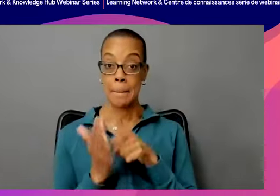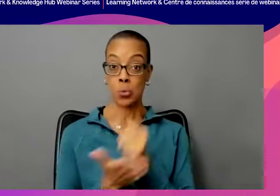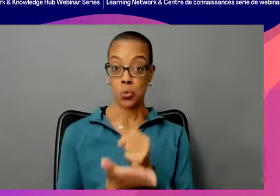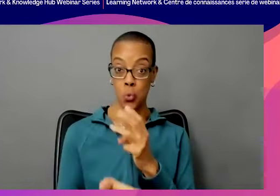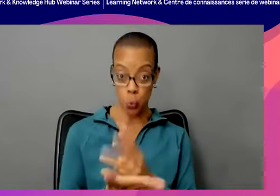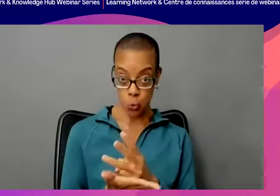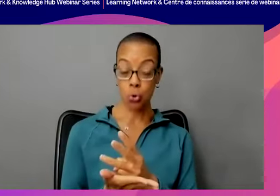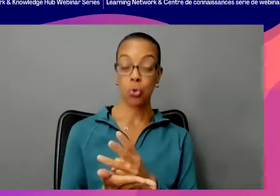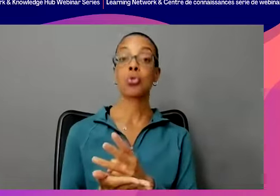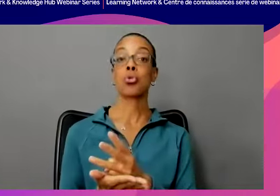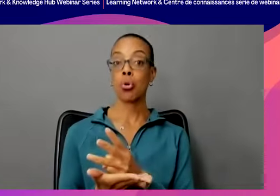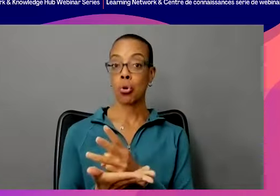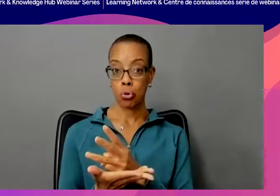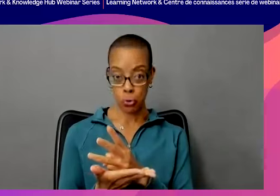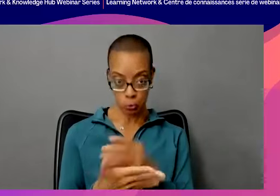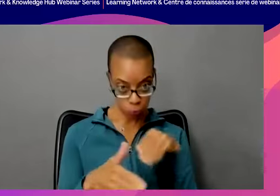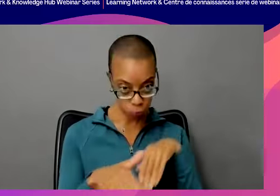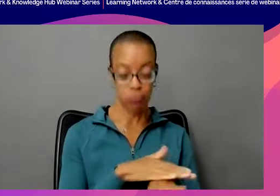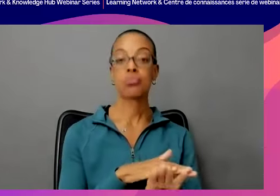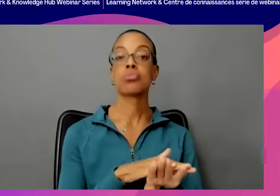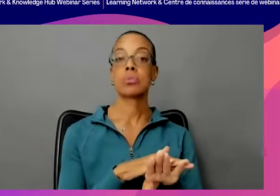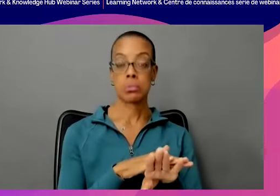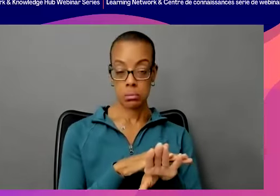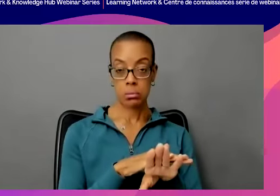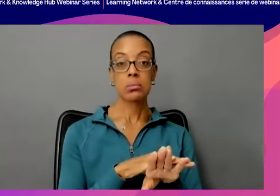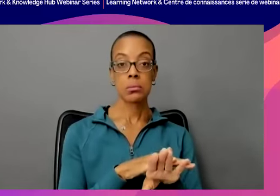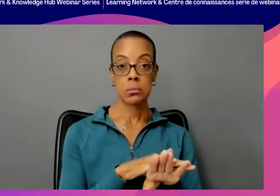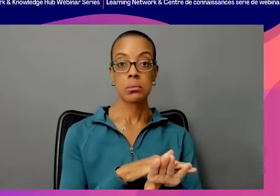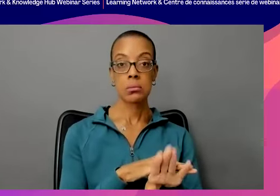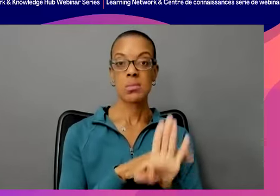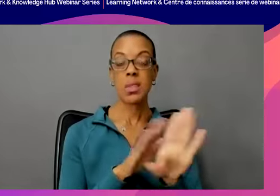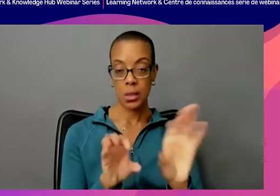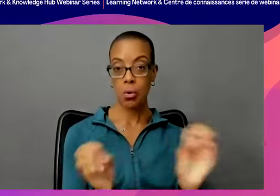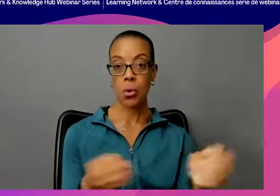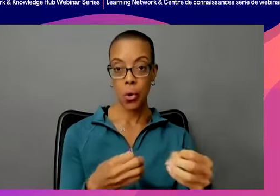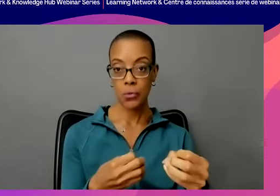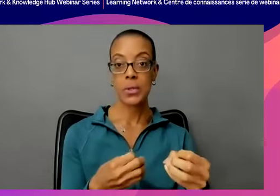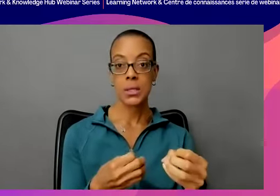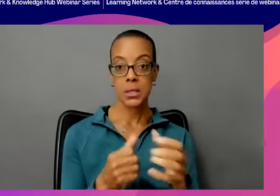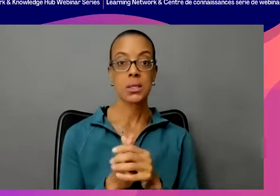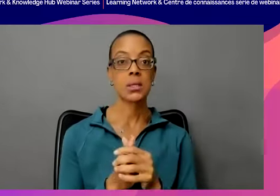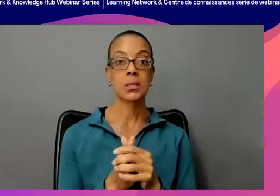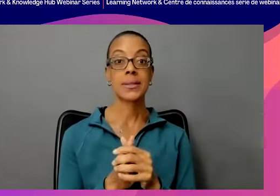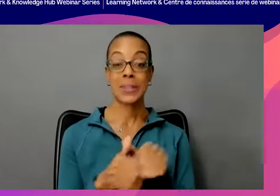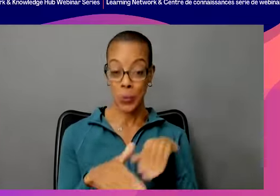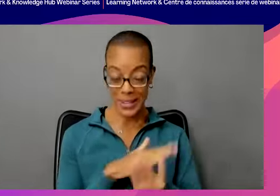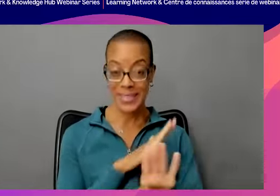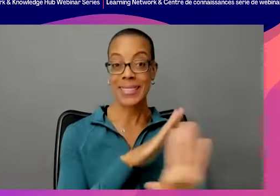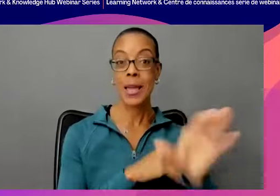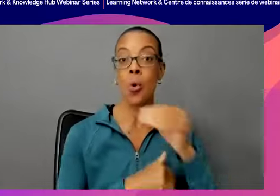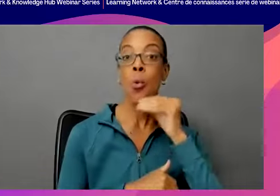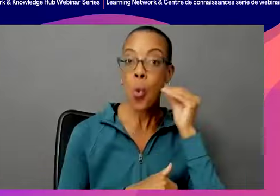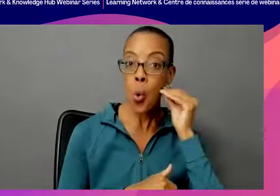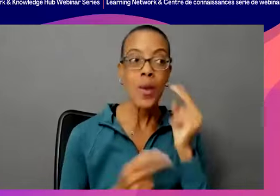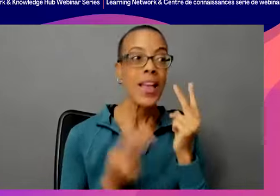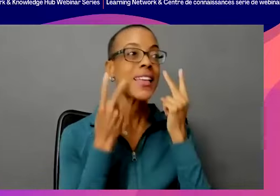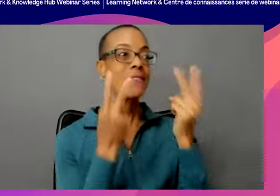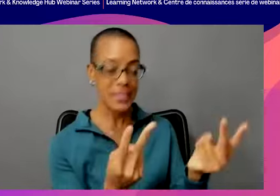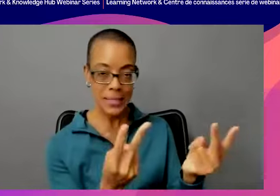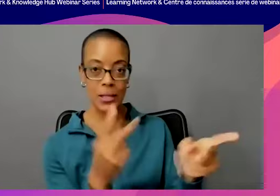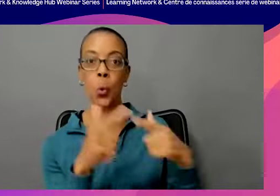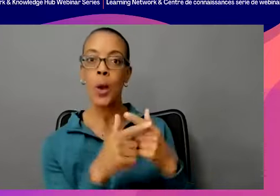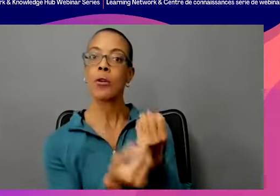social worker in their office, to be able to come into the home and visit where you're comfortable